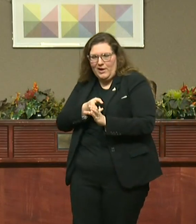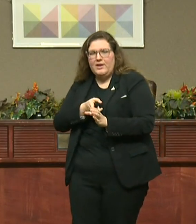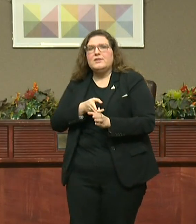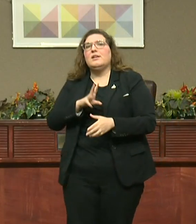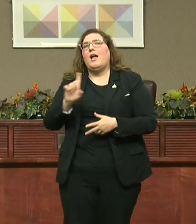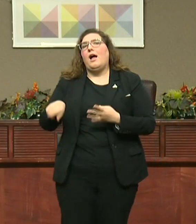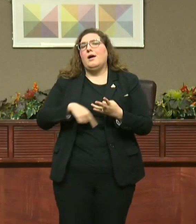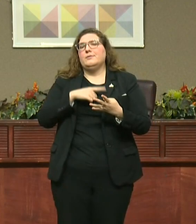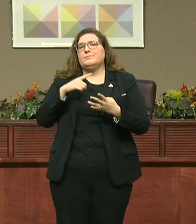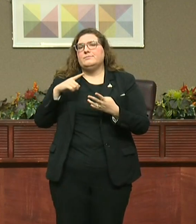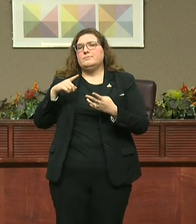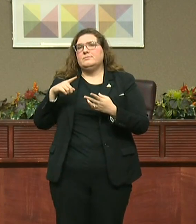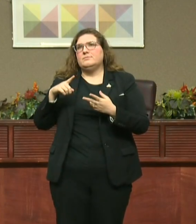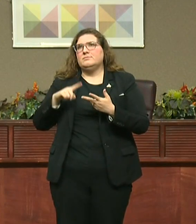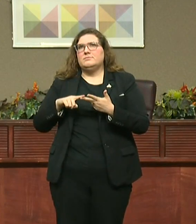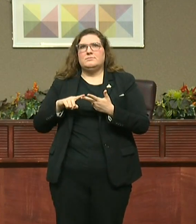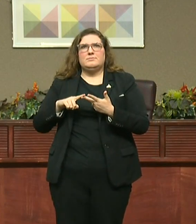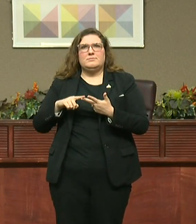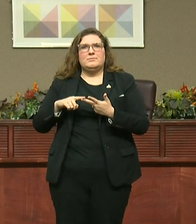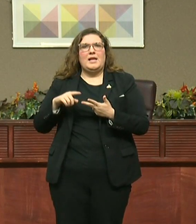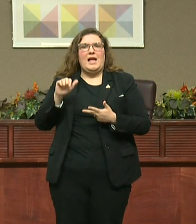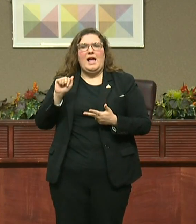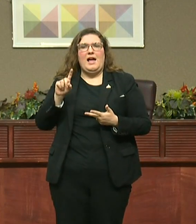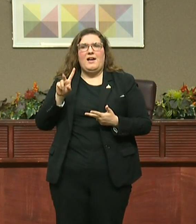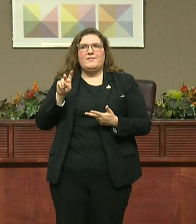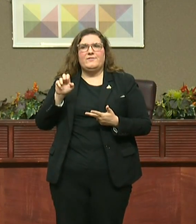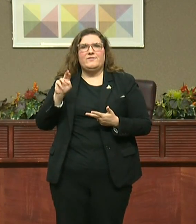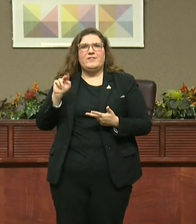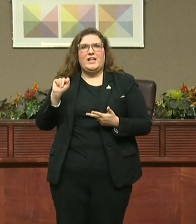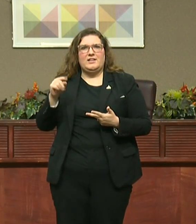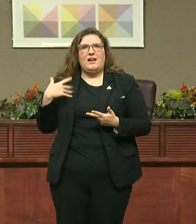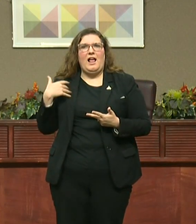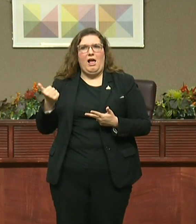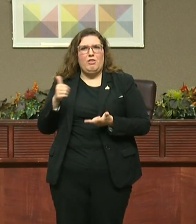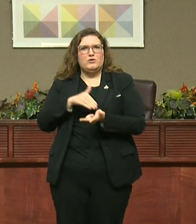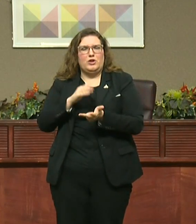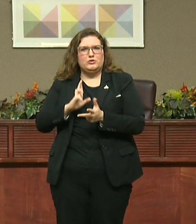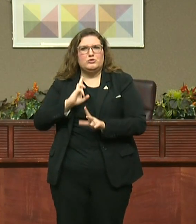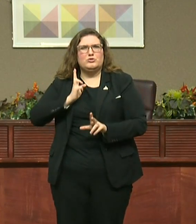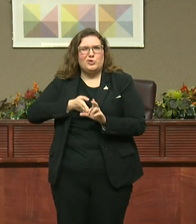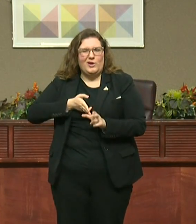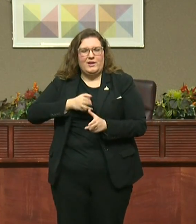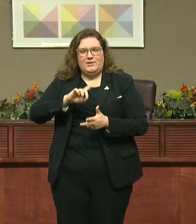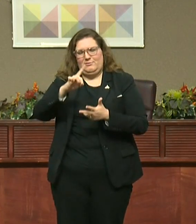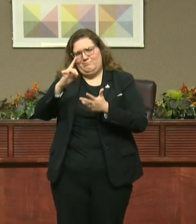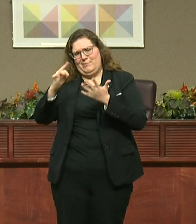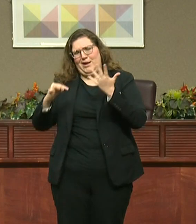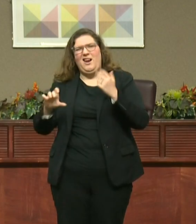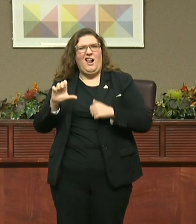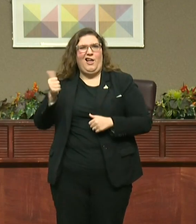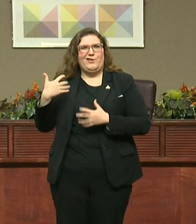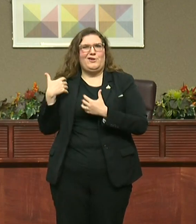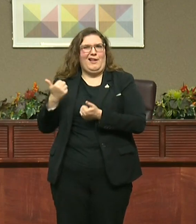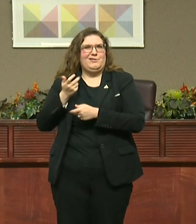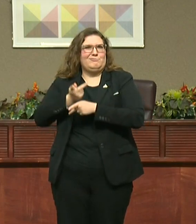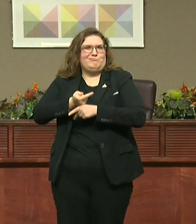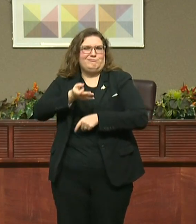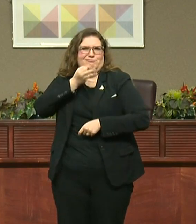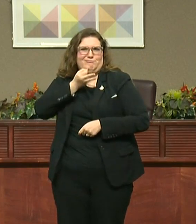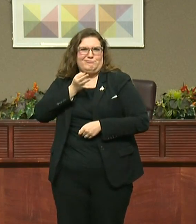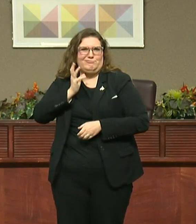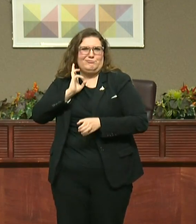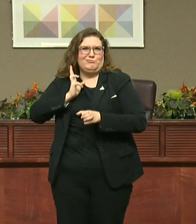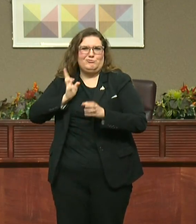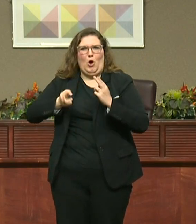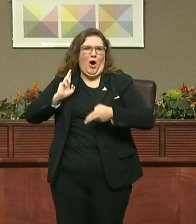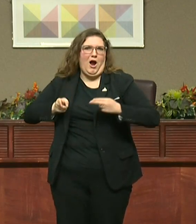Advent Health, and then we had some county internal physicians and other healthcare experts who were on that call. And so I asked